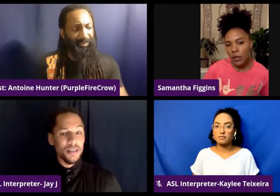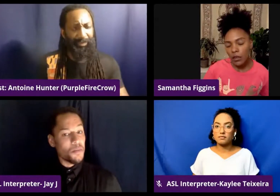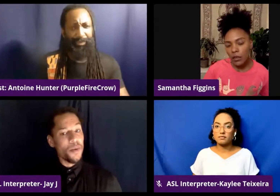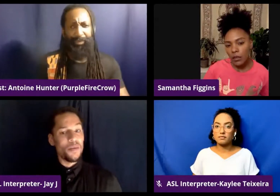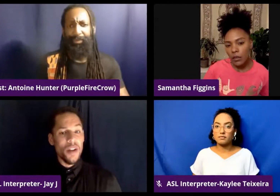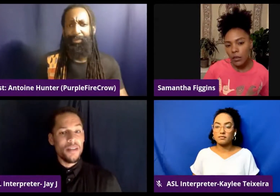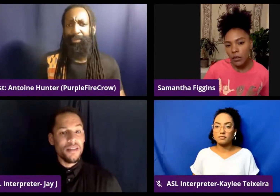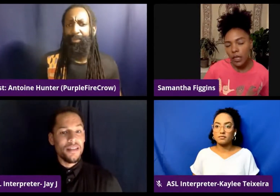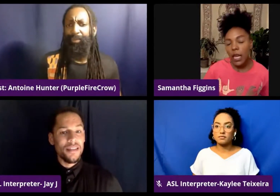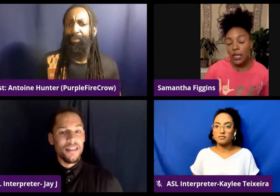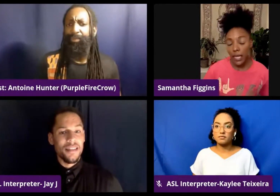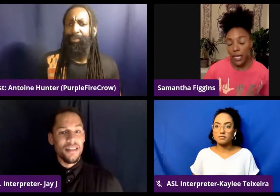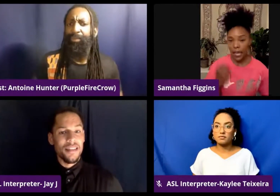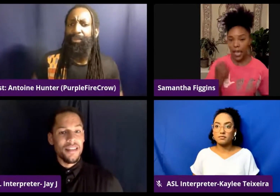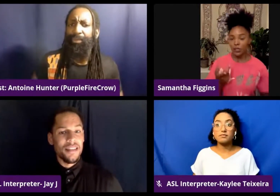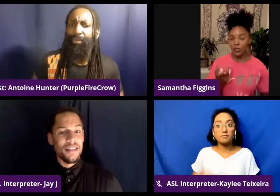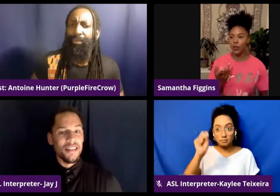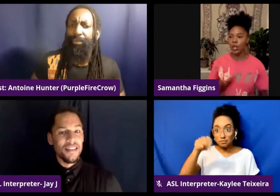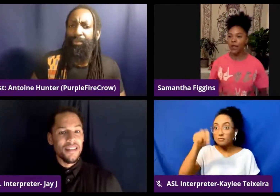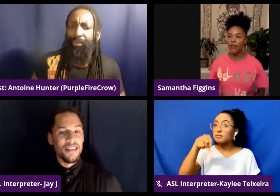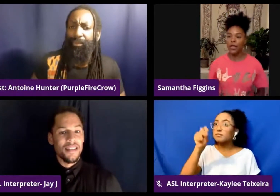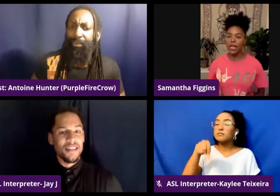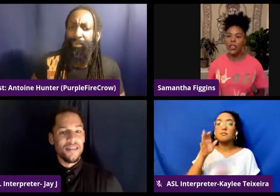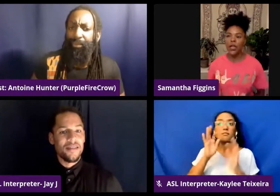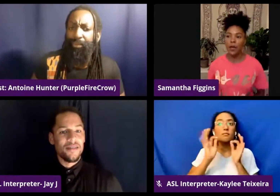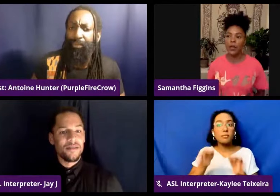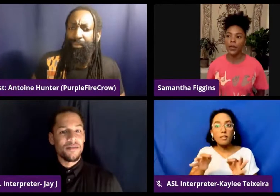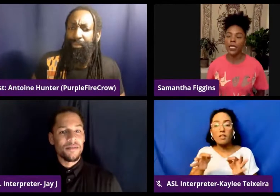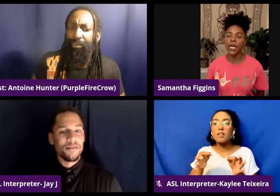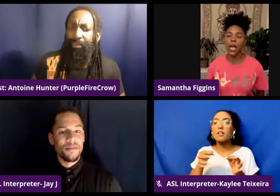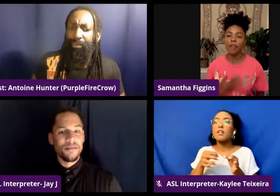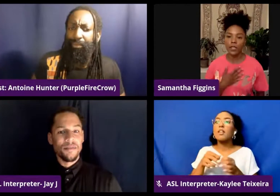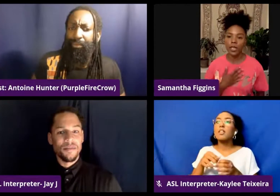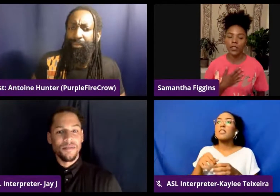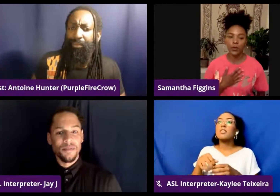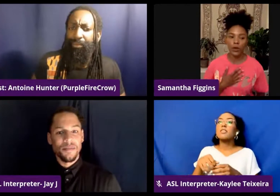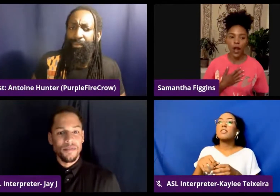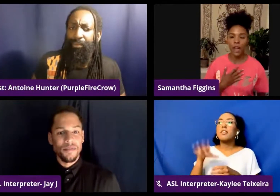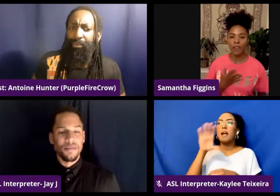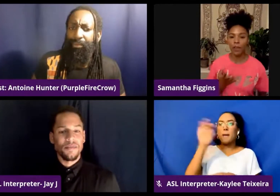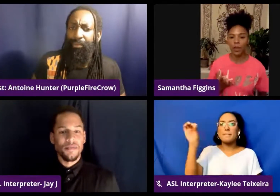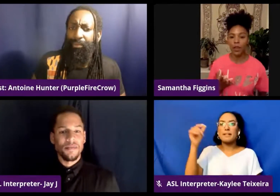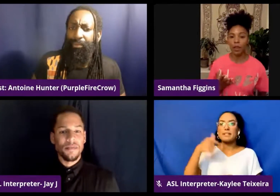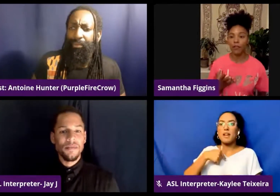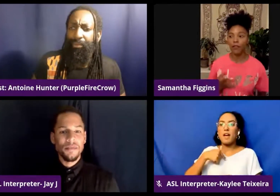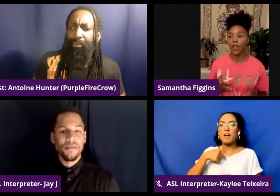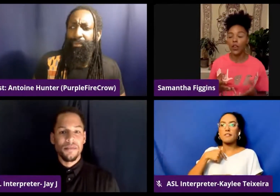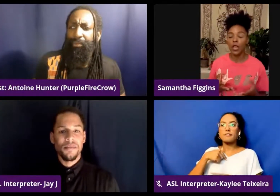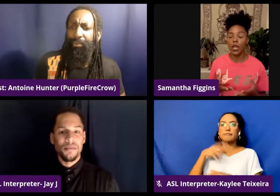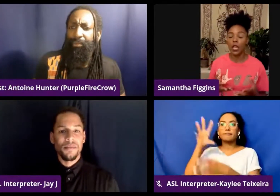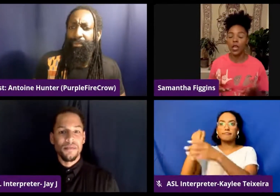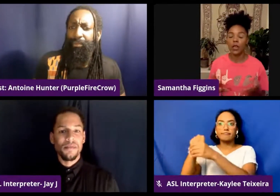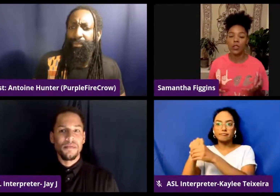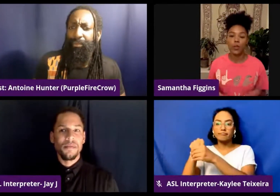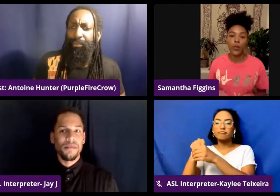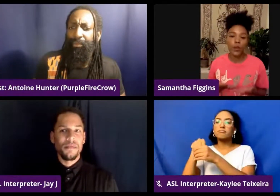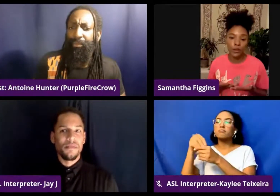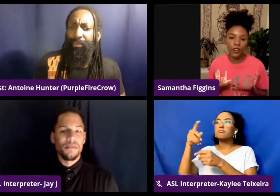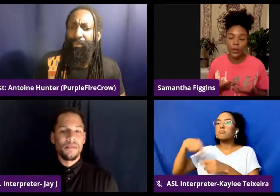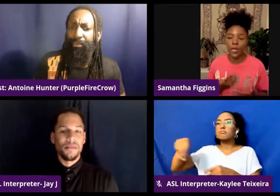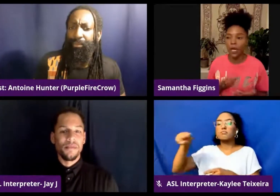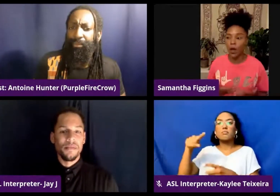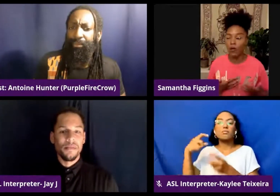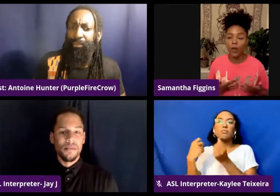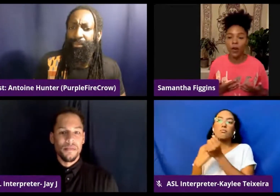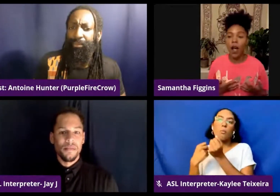Communication is important, right? Yes, absolutely. I feel like the companies that I've danced for have been very